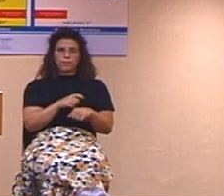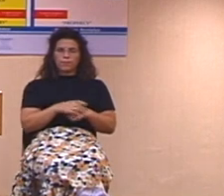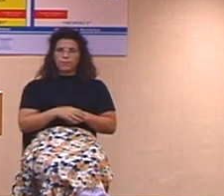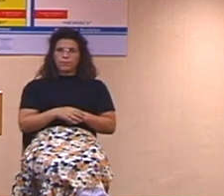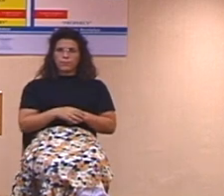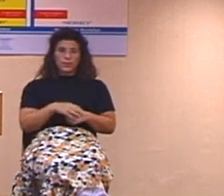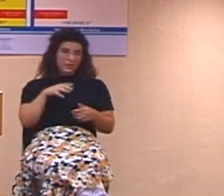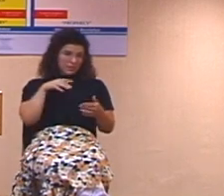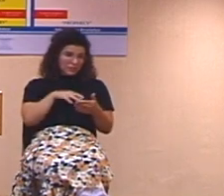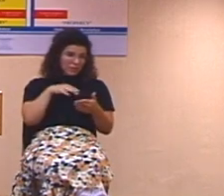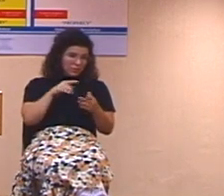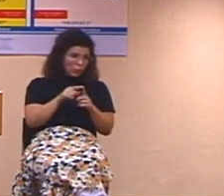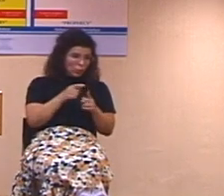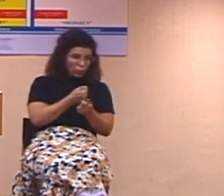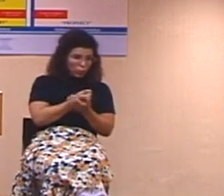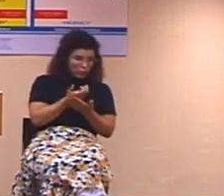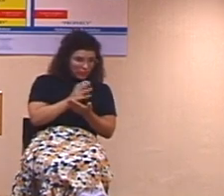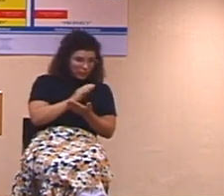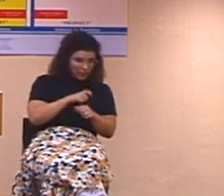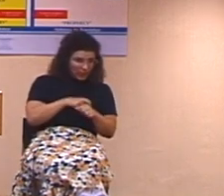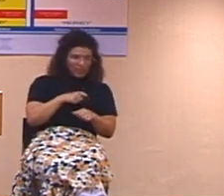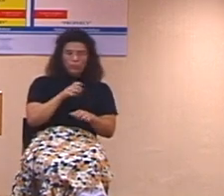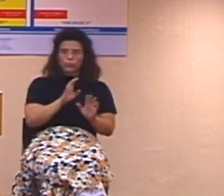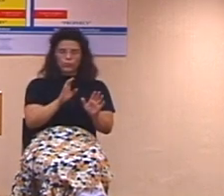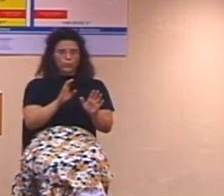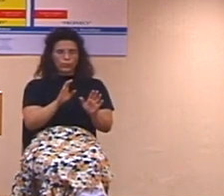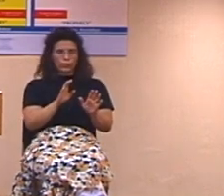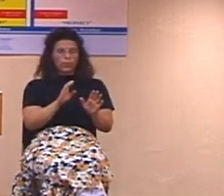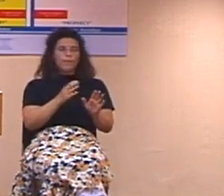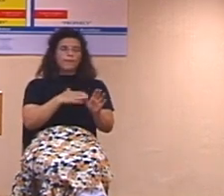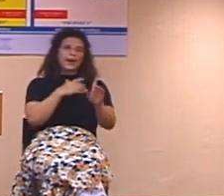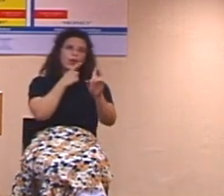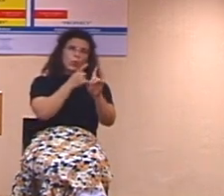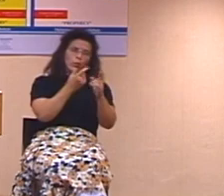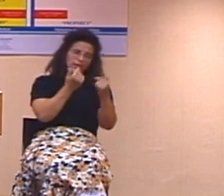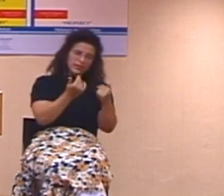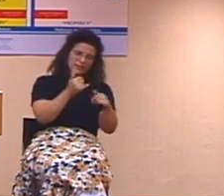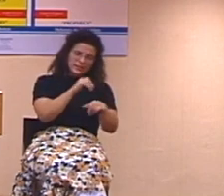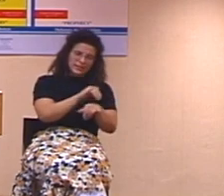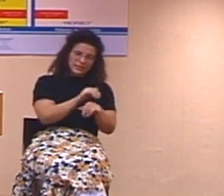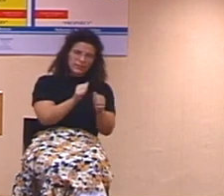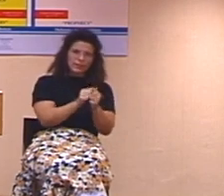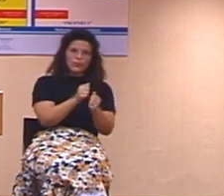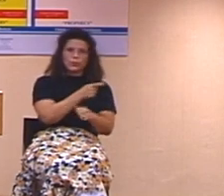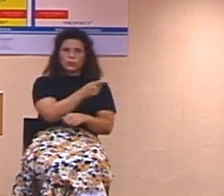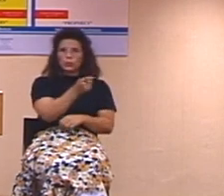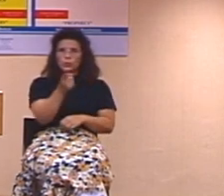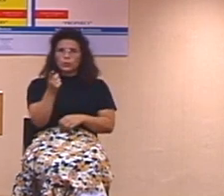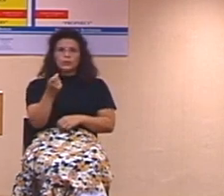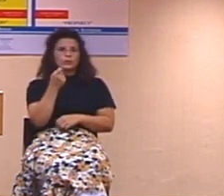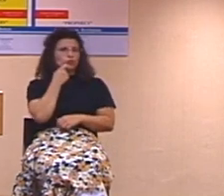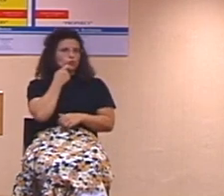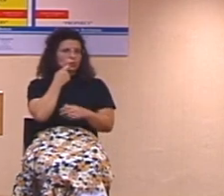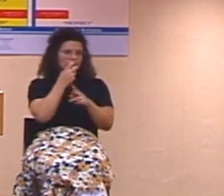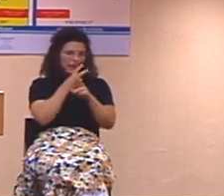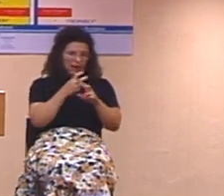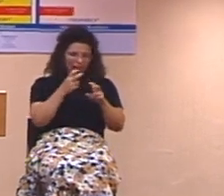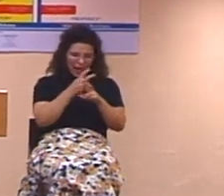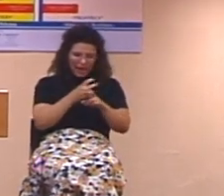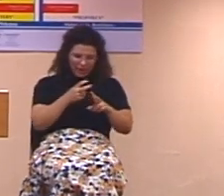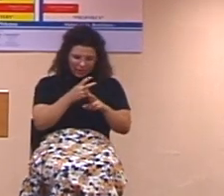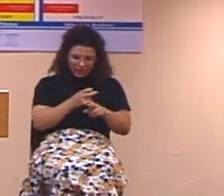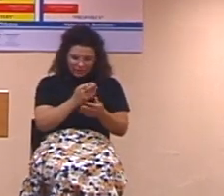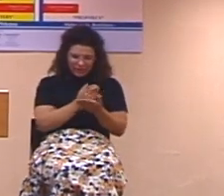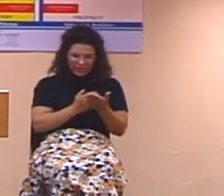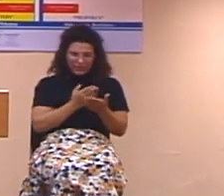Well, studying the word's a waste of time? No, not at all. But that's not my goal. My goal this evening with you is to just look at some things that